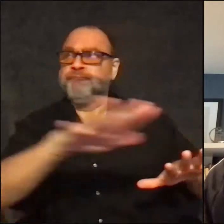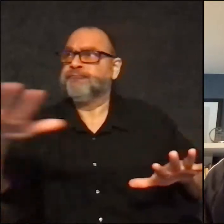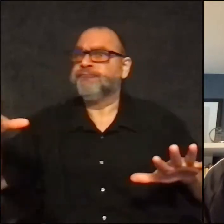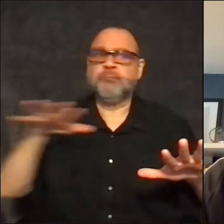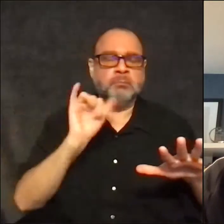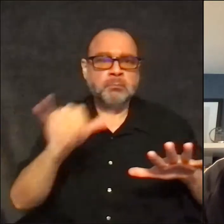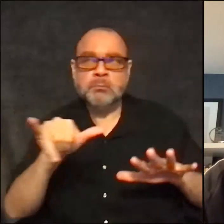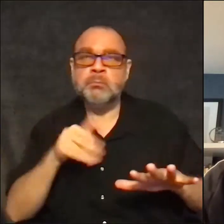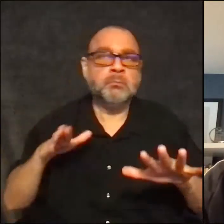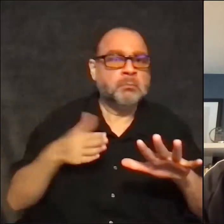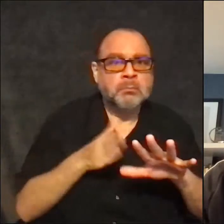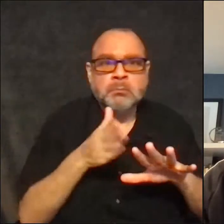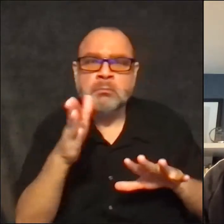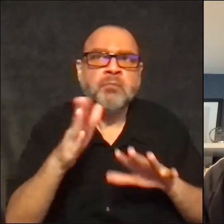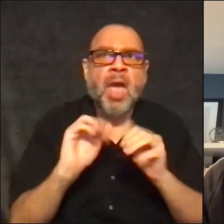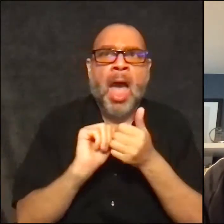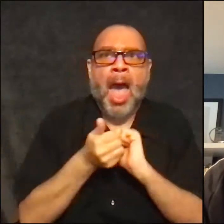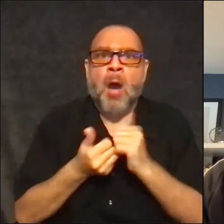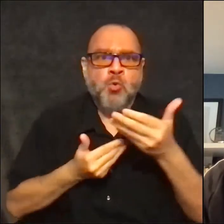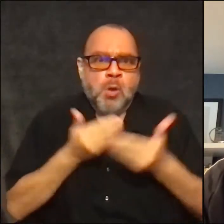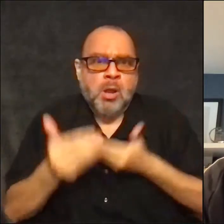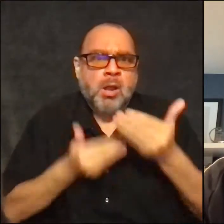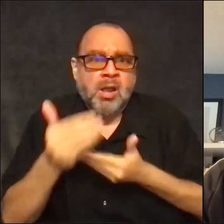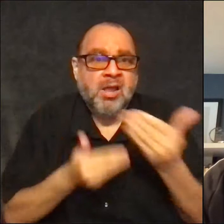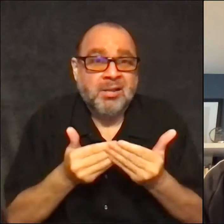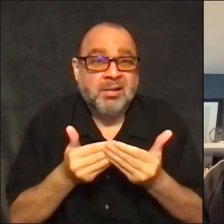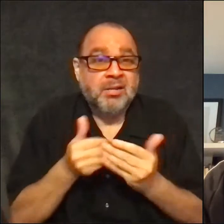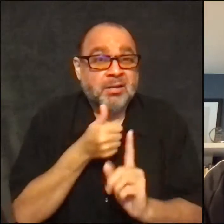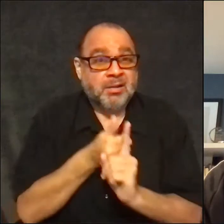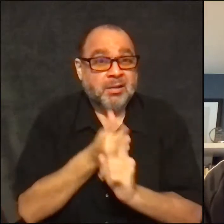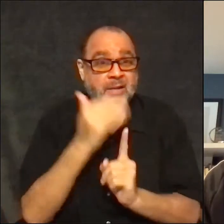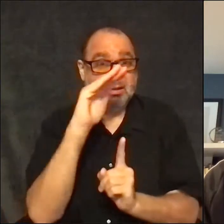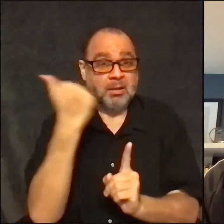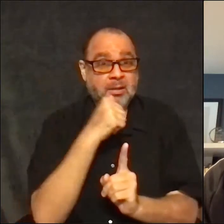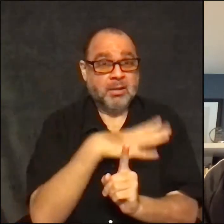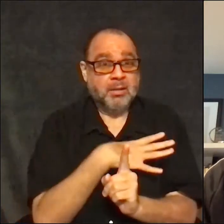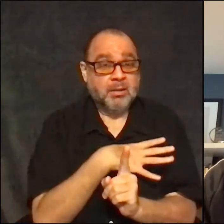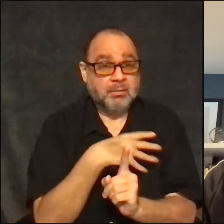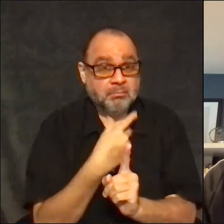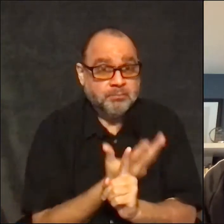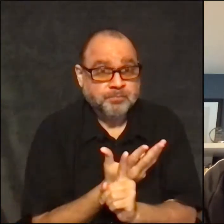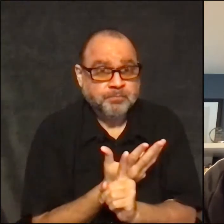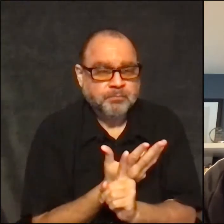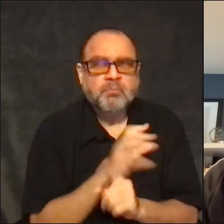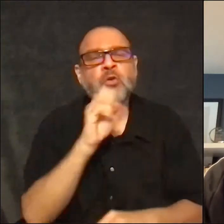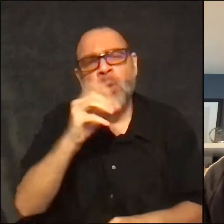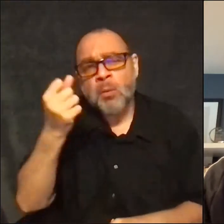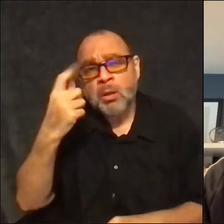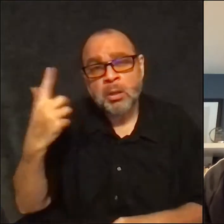I've been fascinated with this topic of how many of us in the Black community simply were not given tools